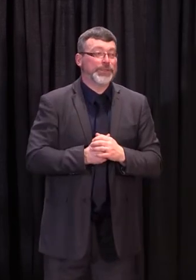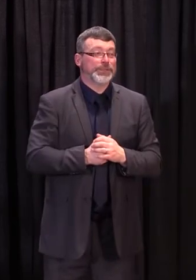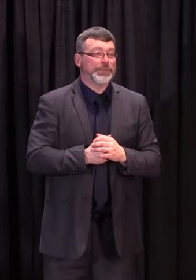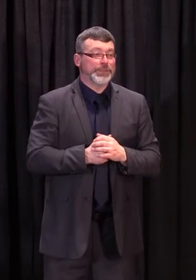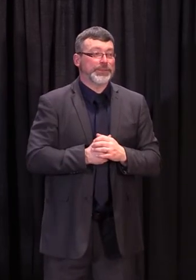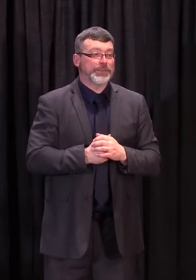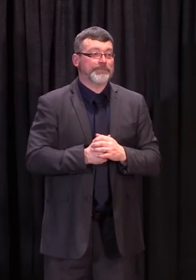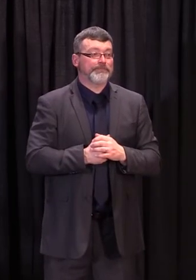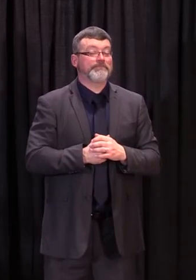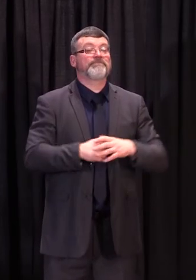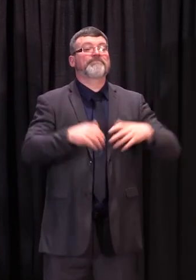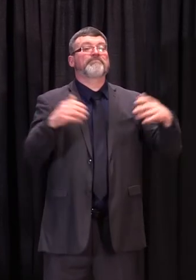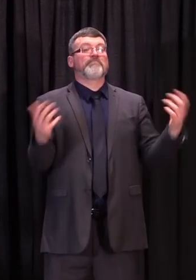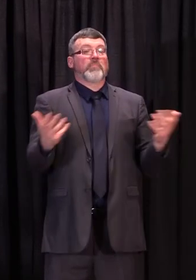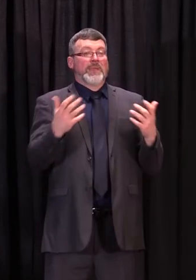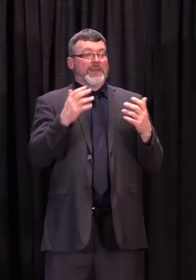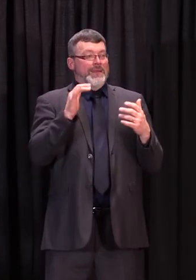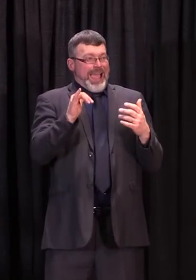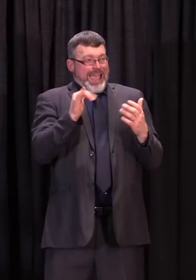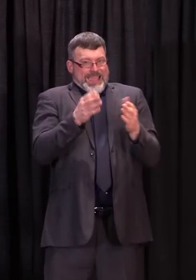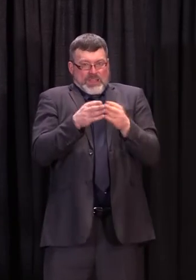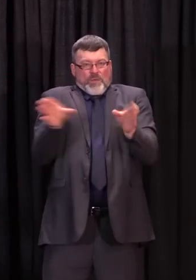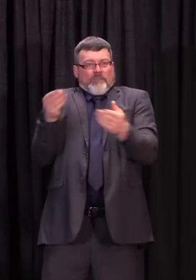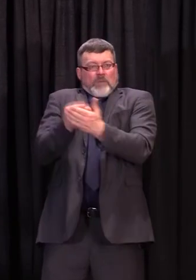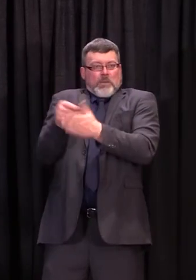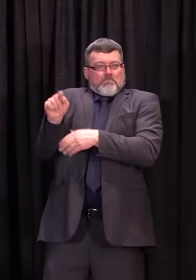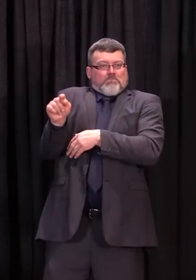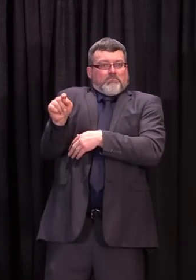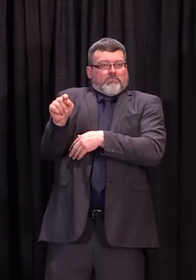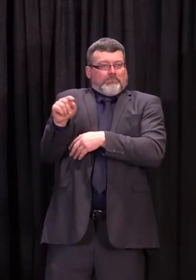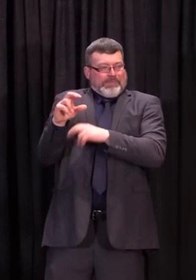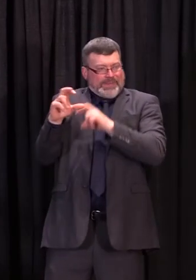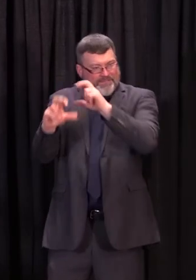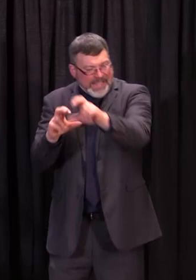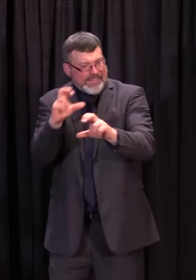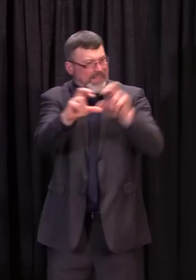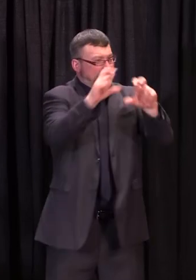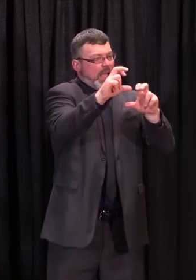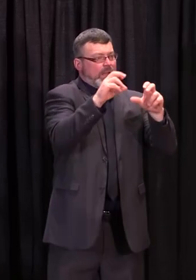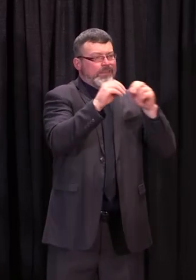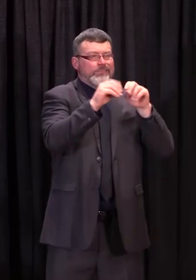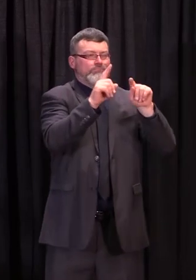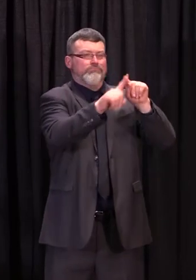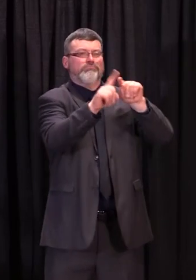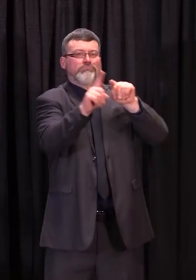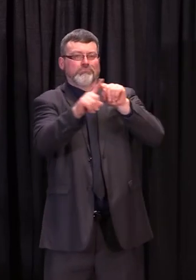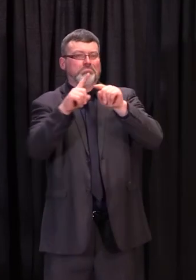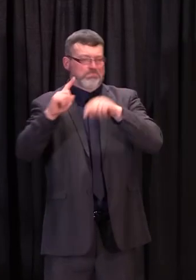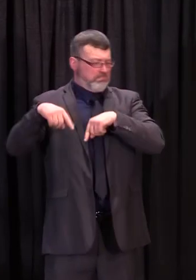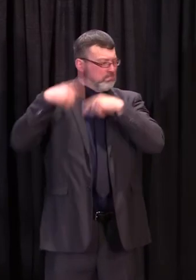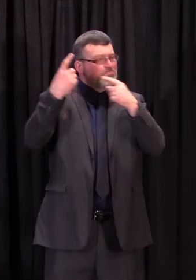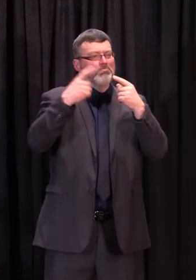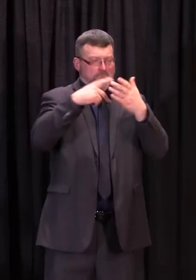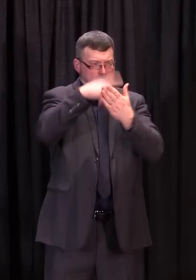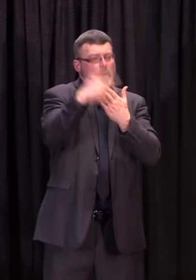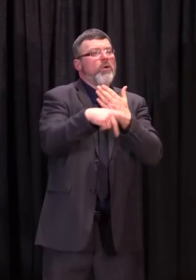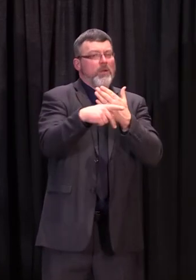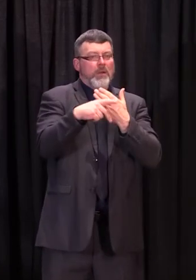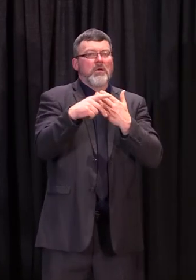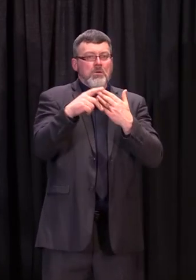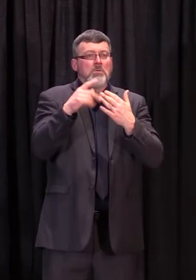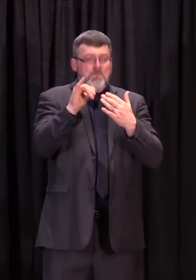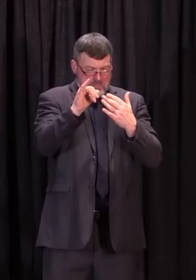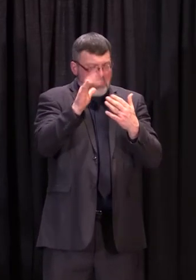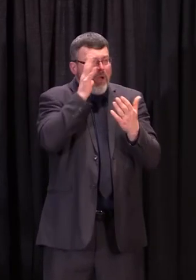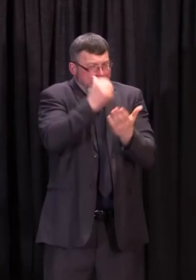And let's do more in the general fund by investing in tried and tested programs that will help all our